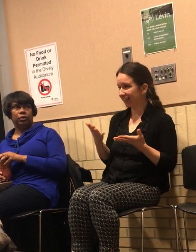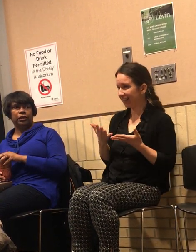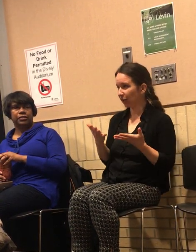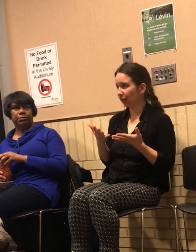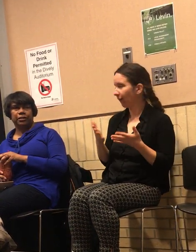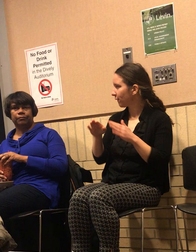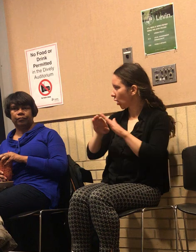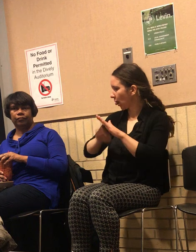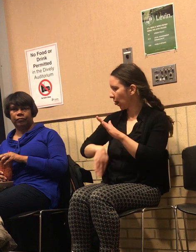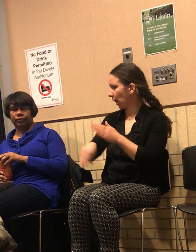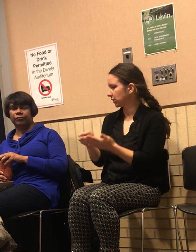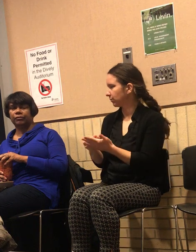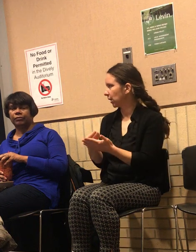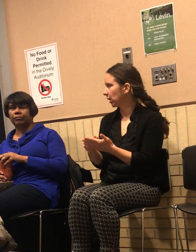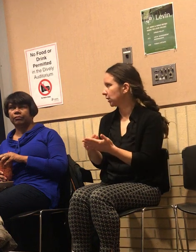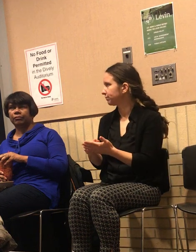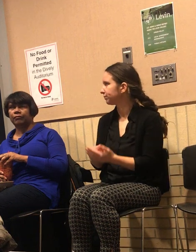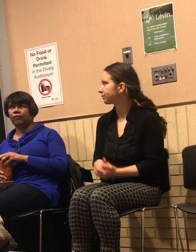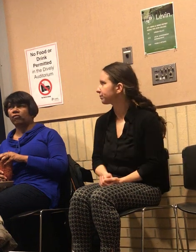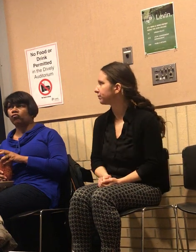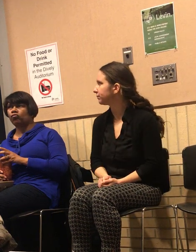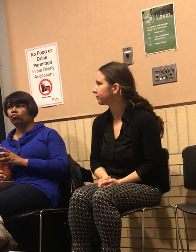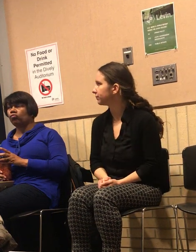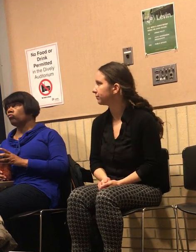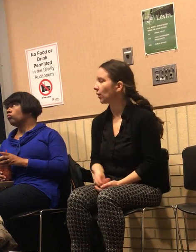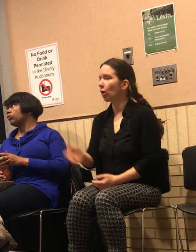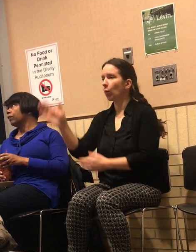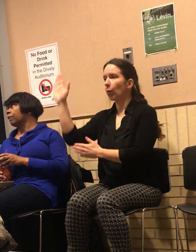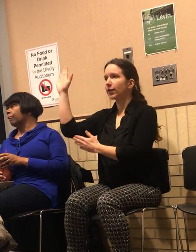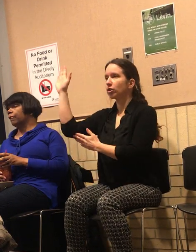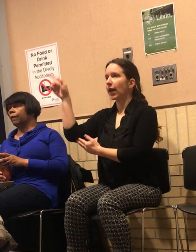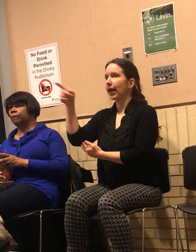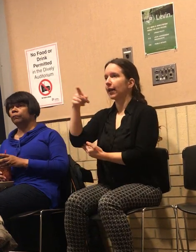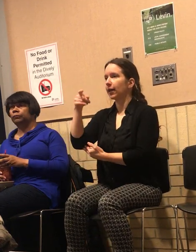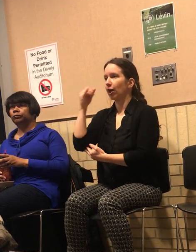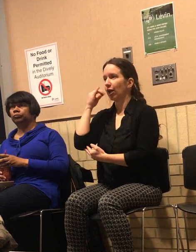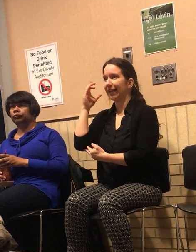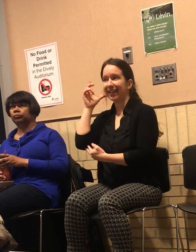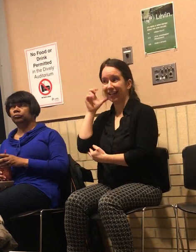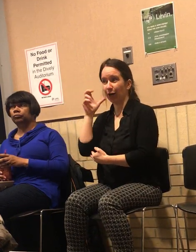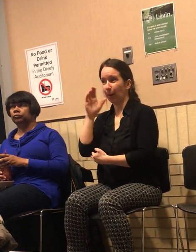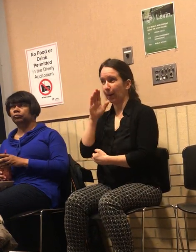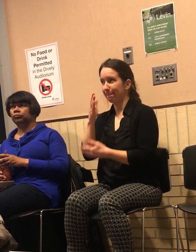Like I said, I'm going to talk about, raise your hand if you've ever heard of the Cuyahoga Land Bank.